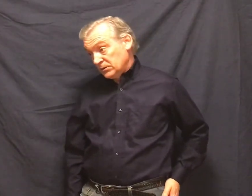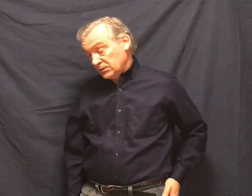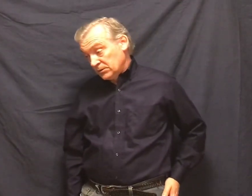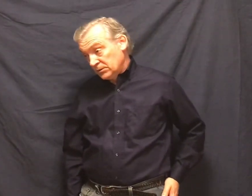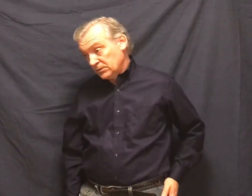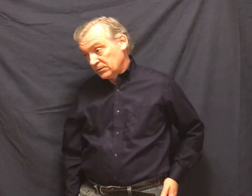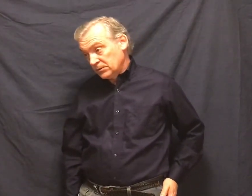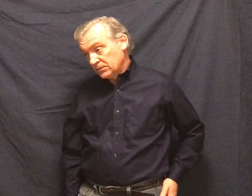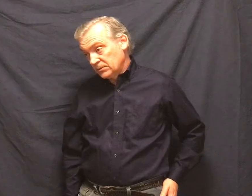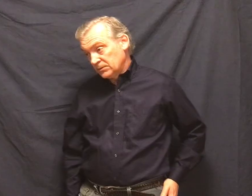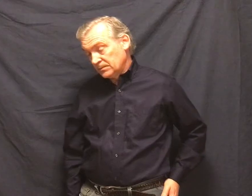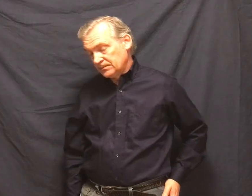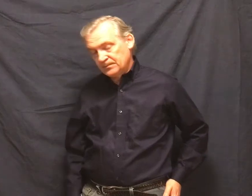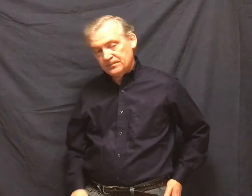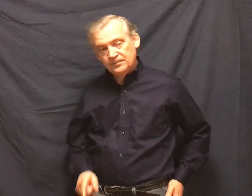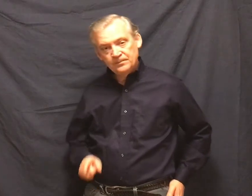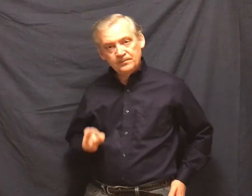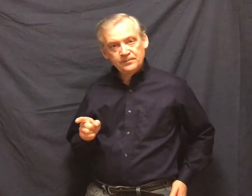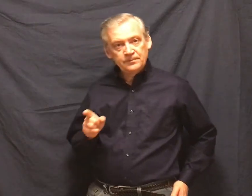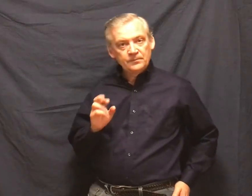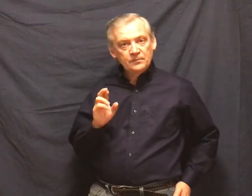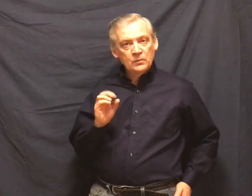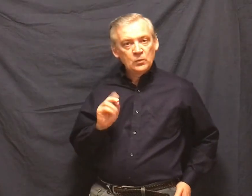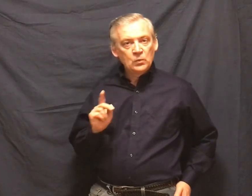Crooks leaned forward over the edge of the bunk.